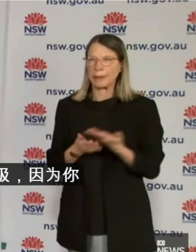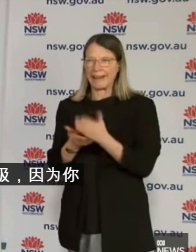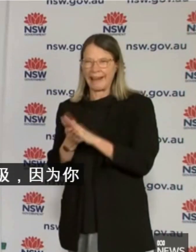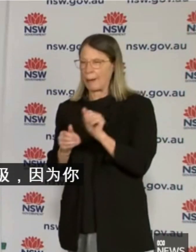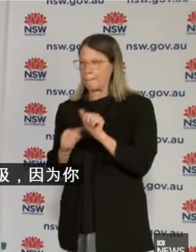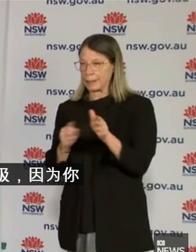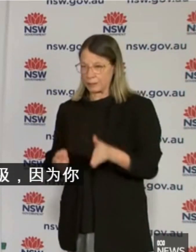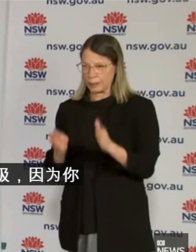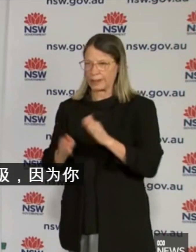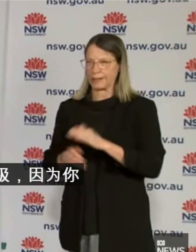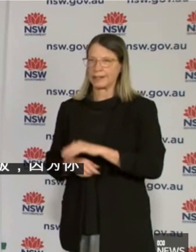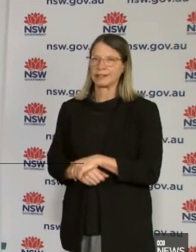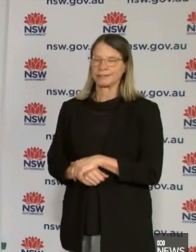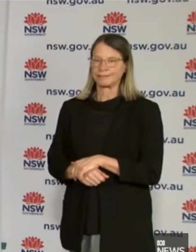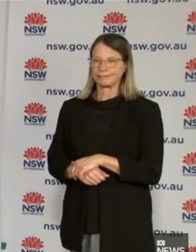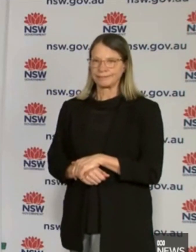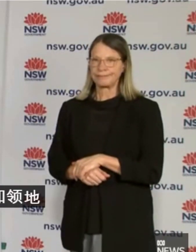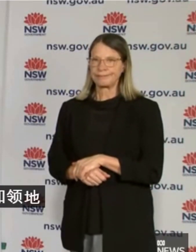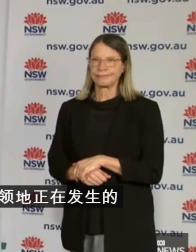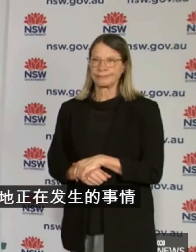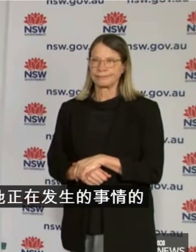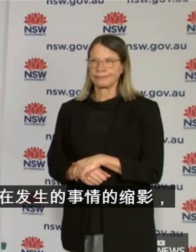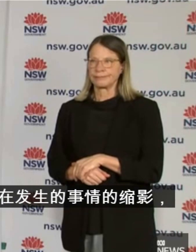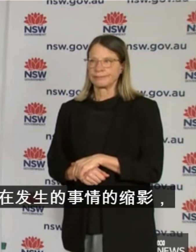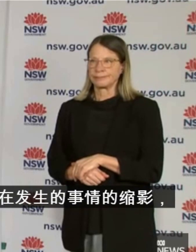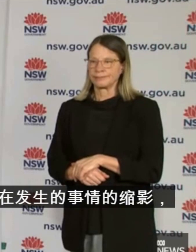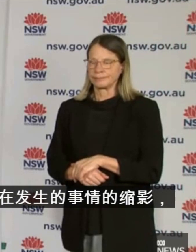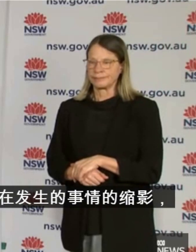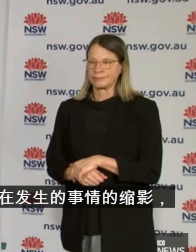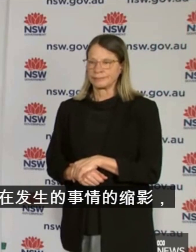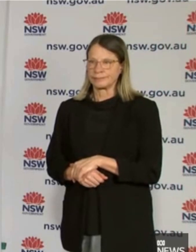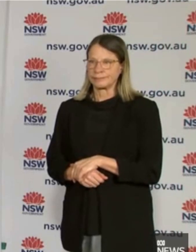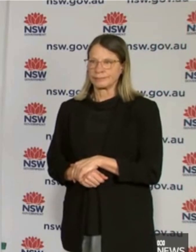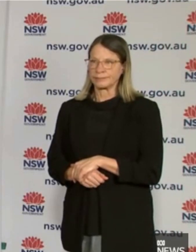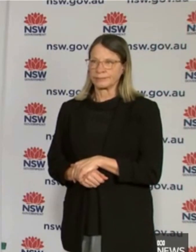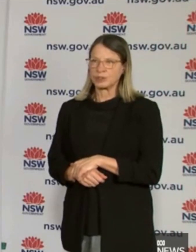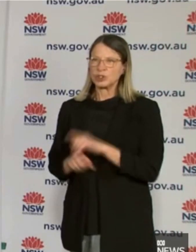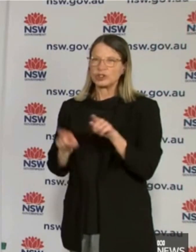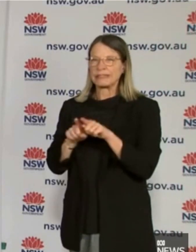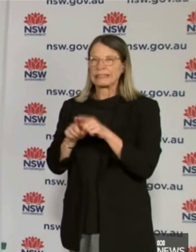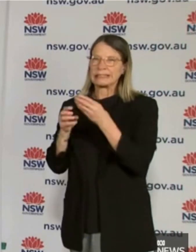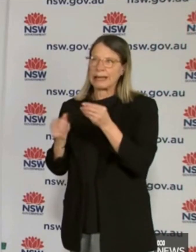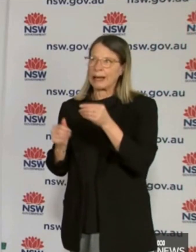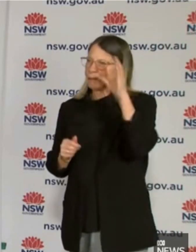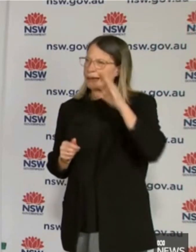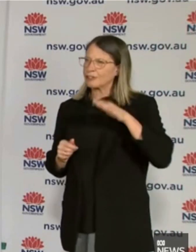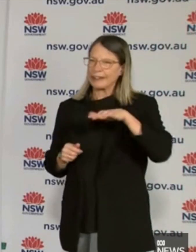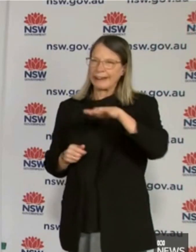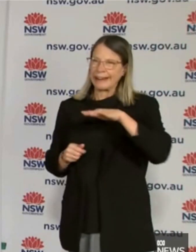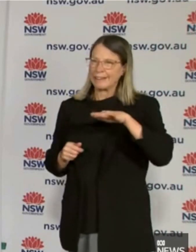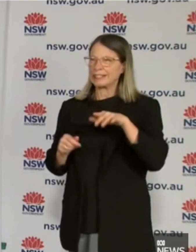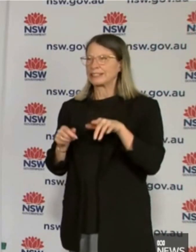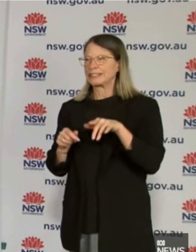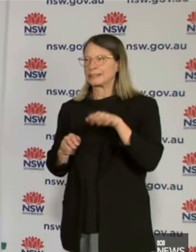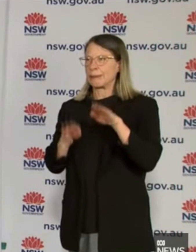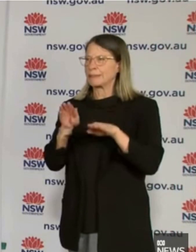it's in a sense, it's a microcosm of what's happening with other states and territories. Places like